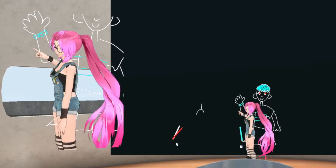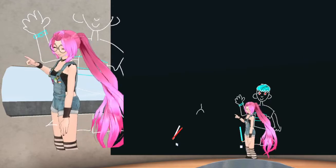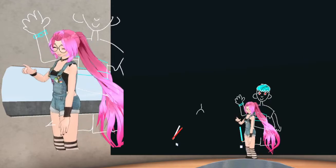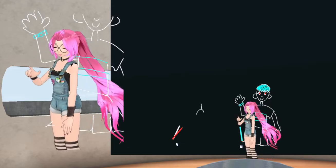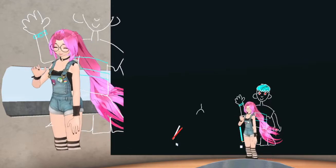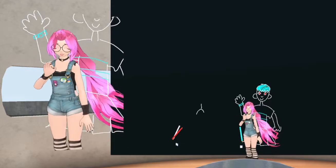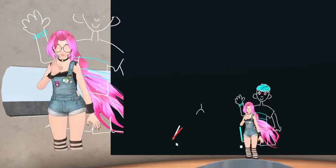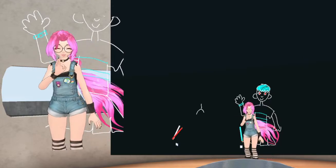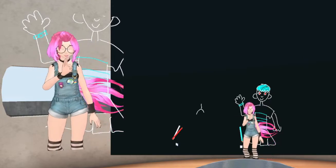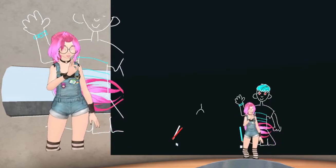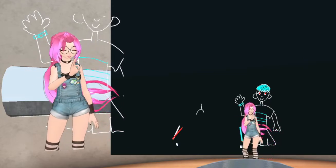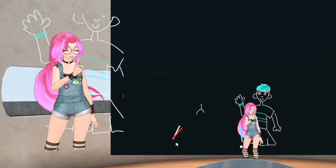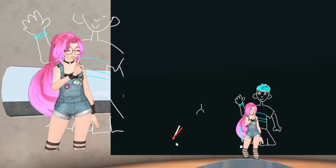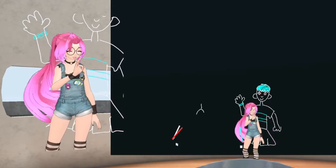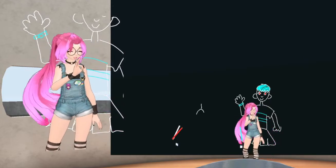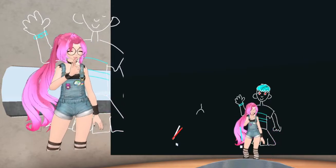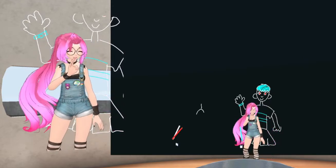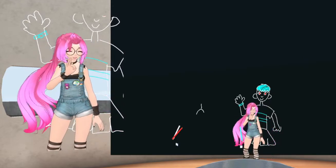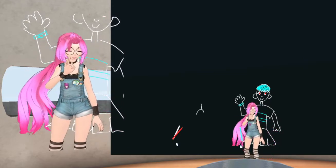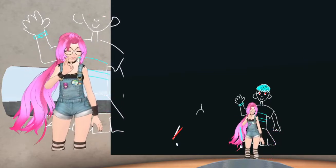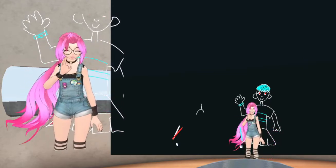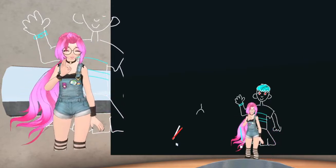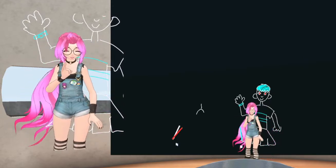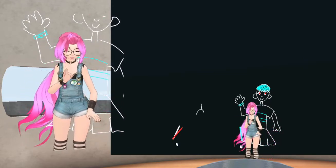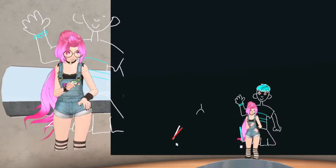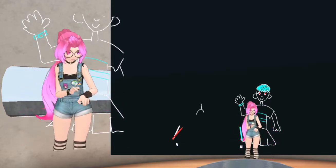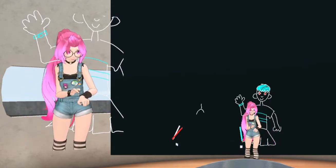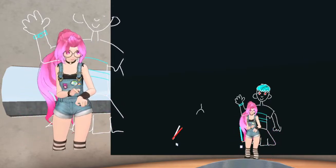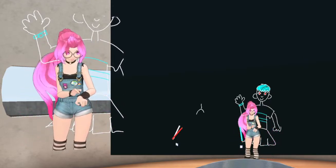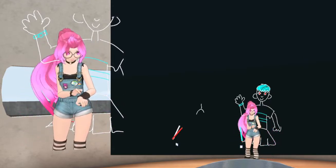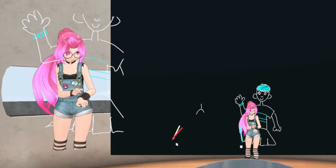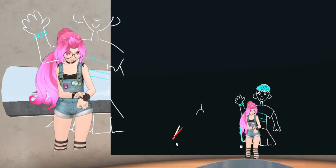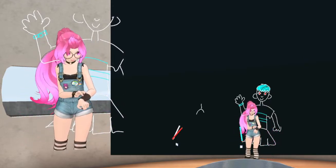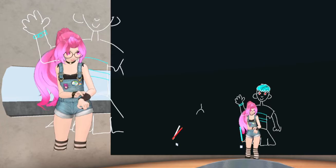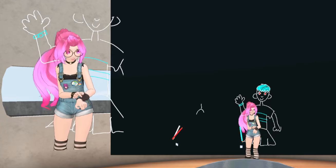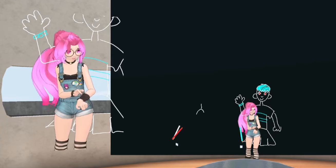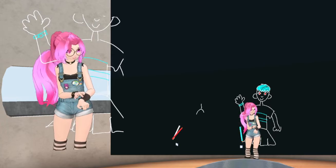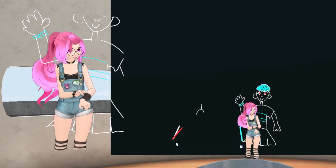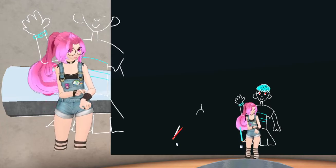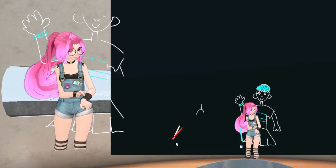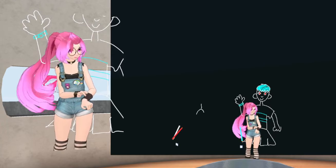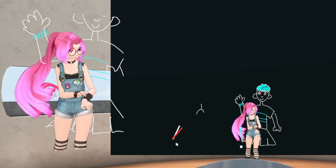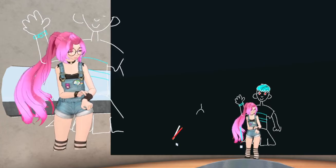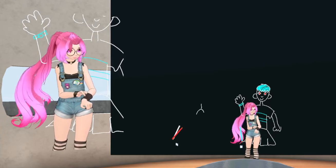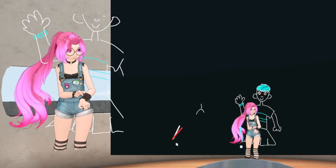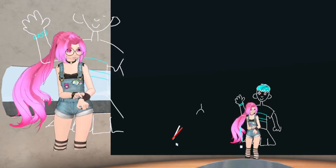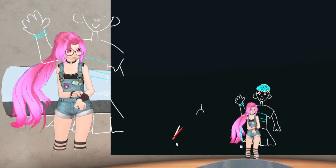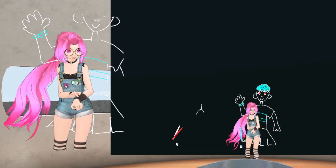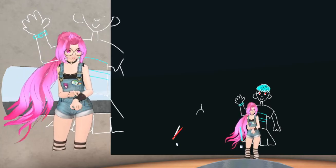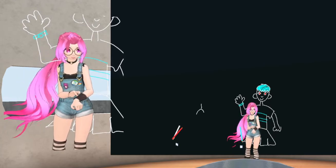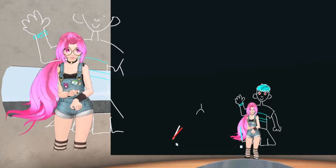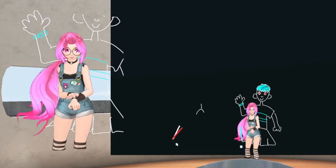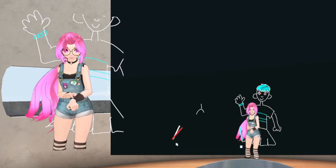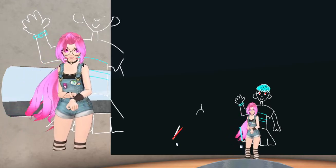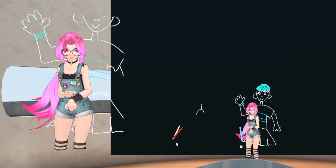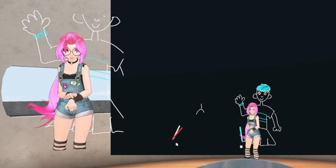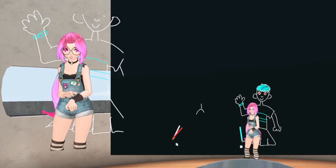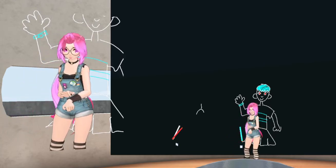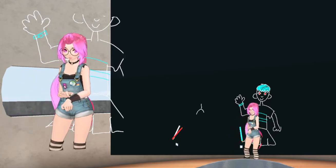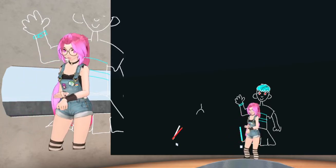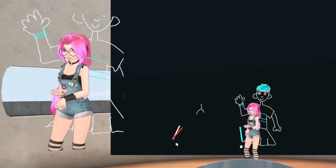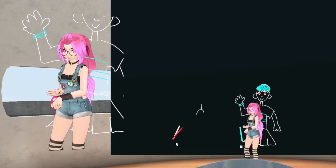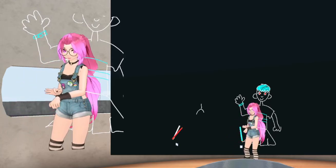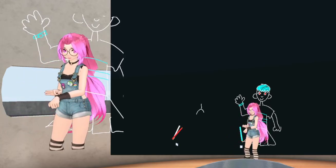yeah? watches. So you're going to have a F hand to show the circle, and you're going to tap on your wrist where